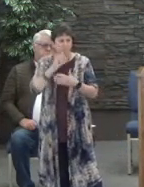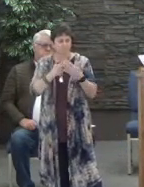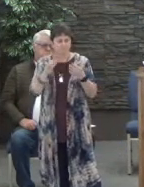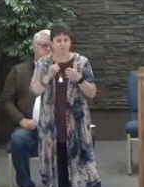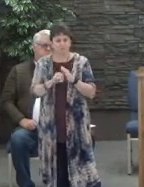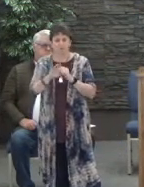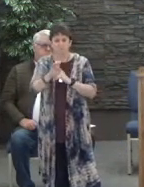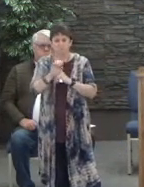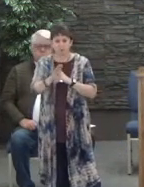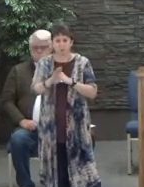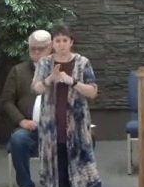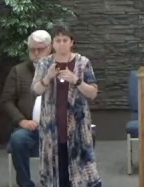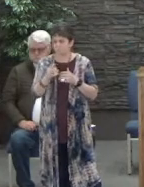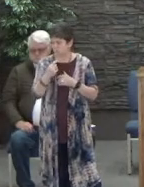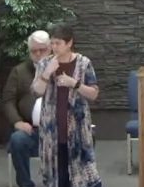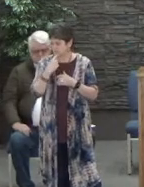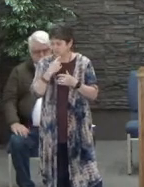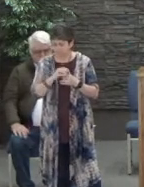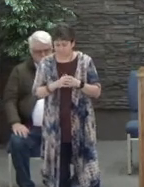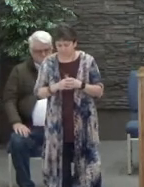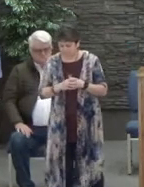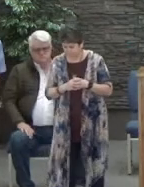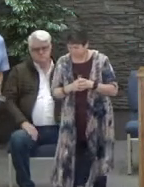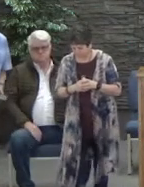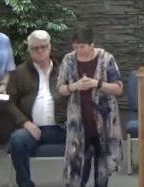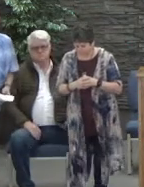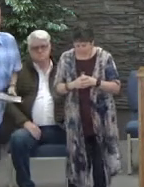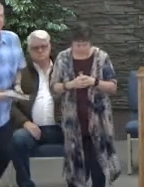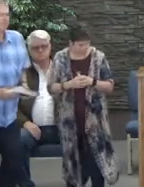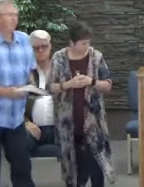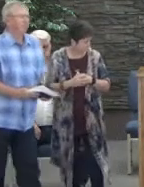Bob has to share with us at this time.